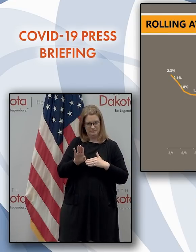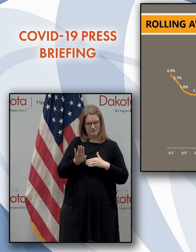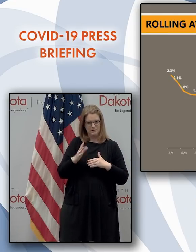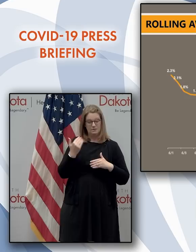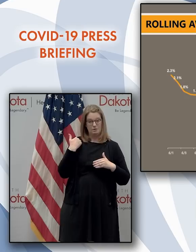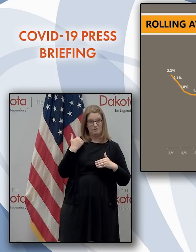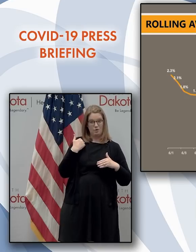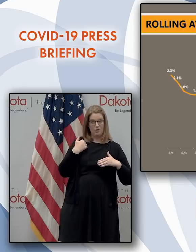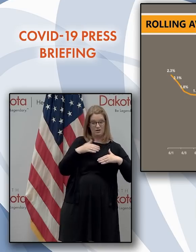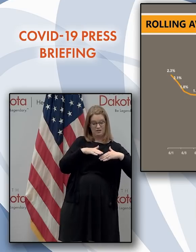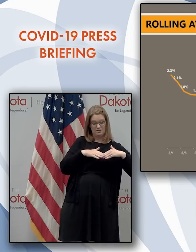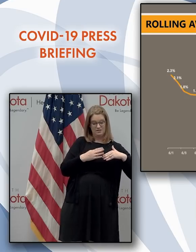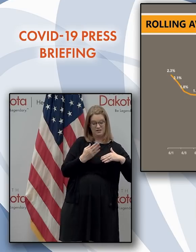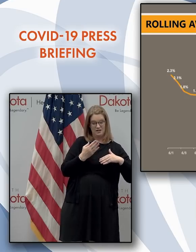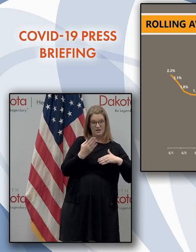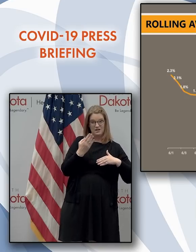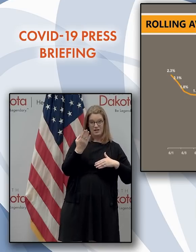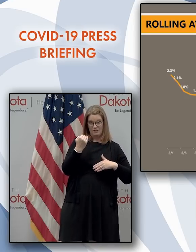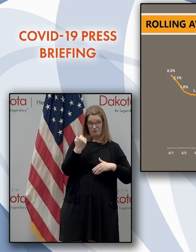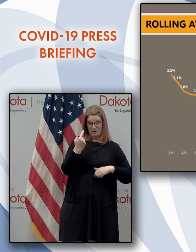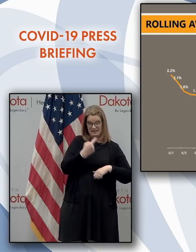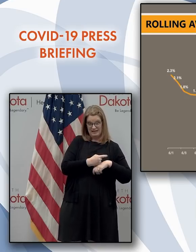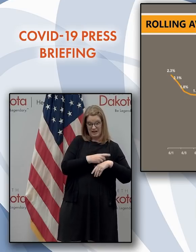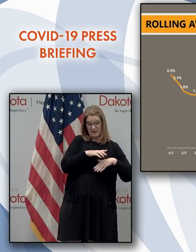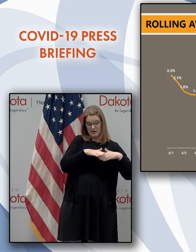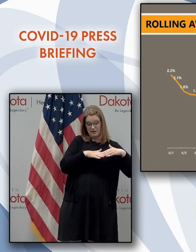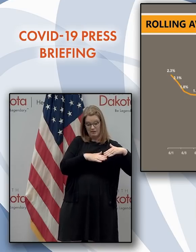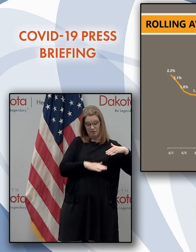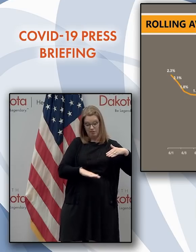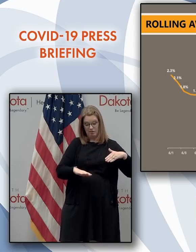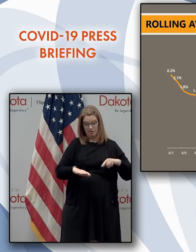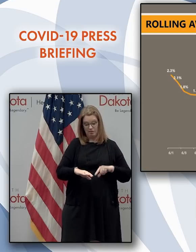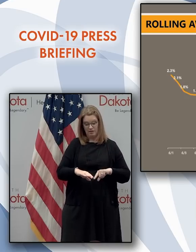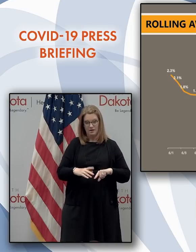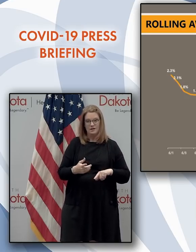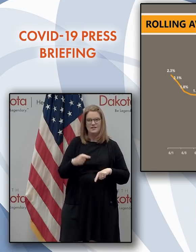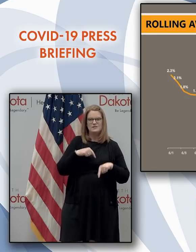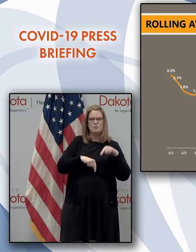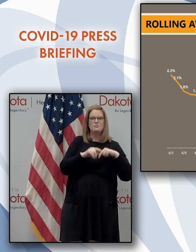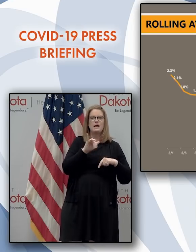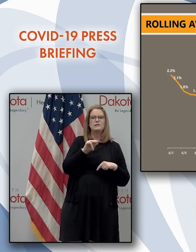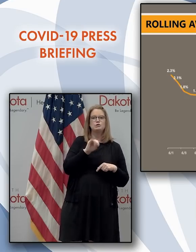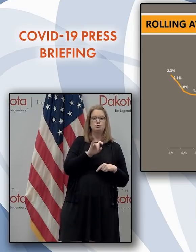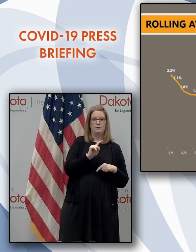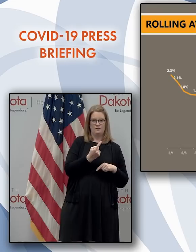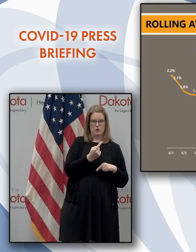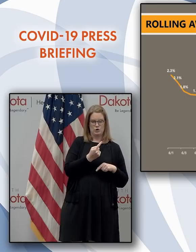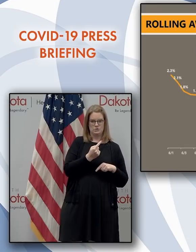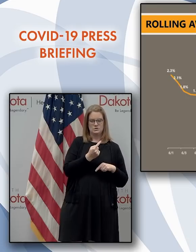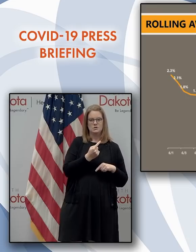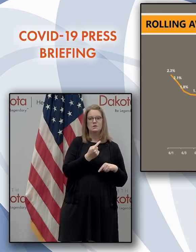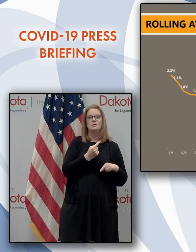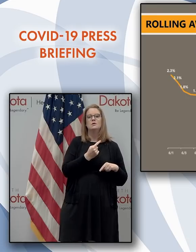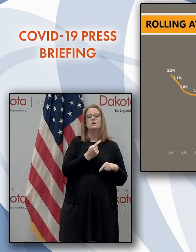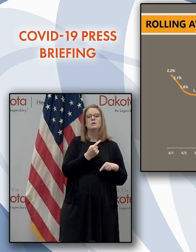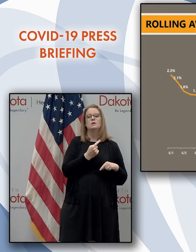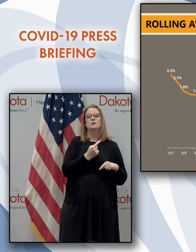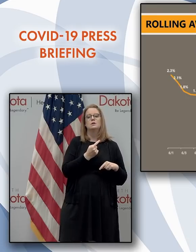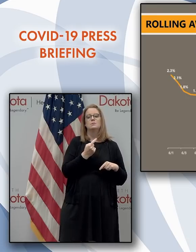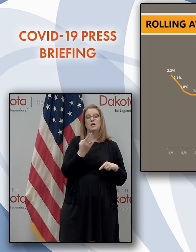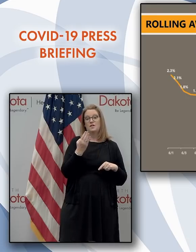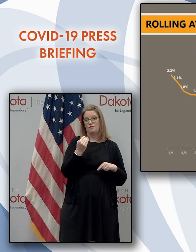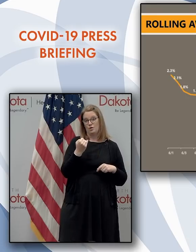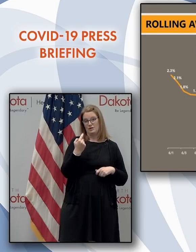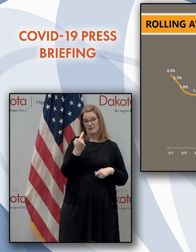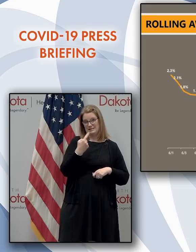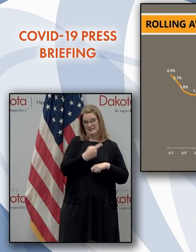below 1% on the 14-day rolling. This chart goes back to June 1, but we are 14-day rate, we're